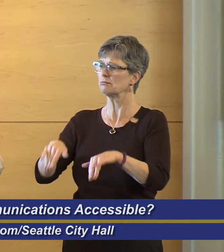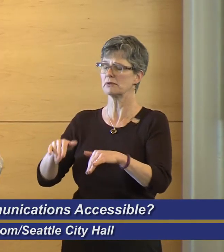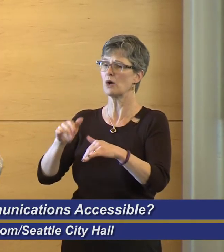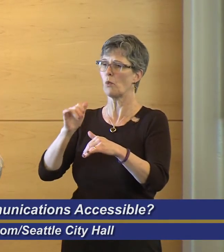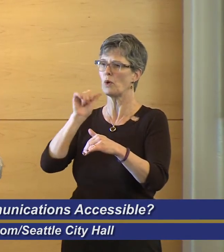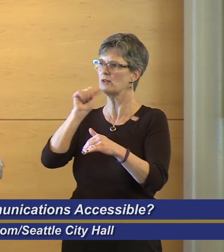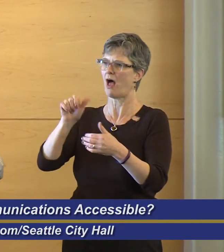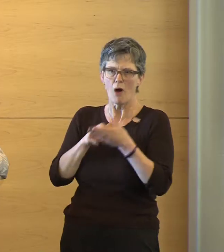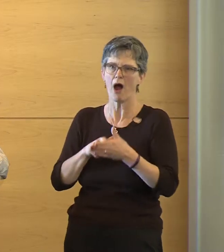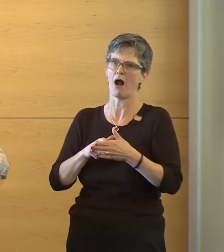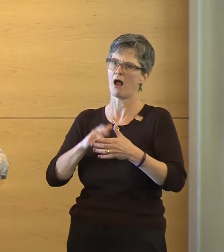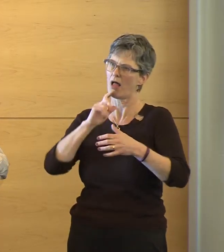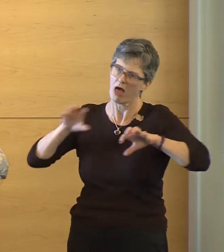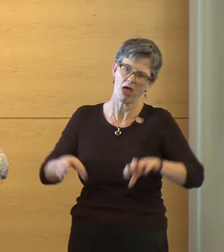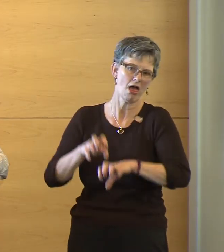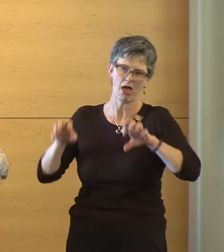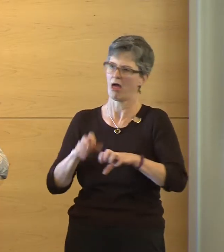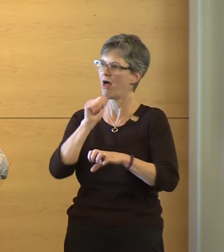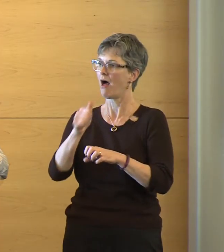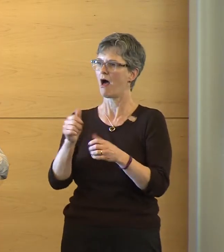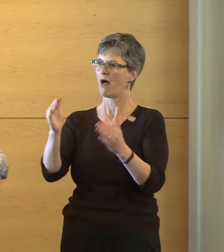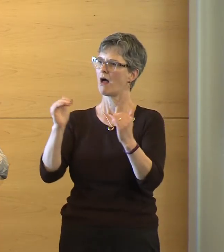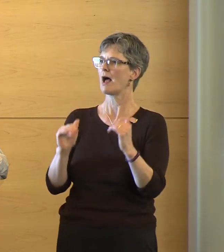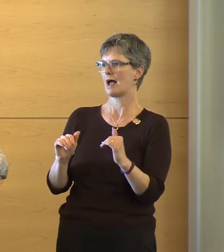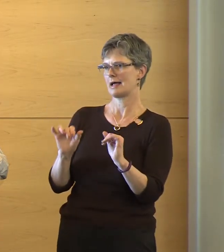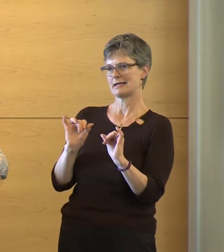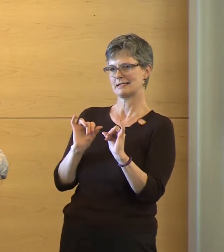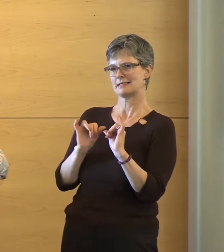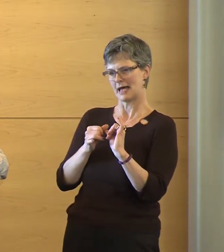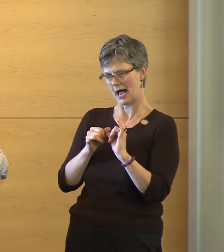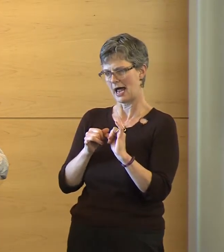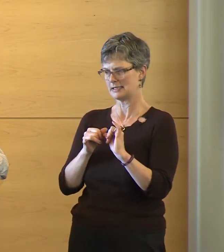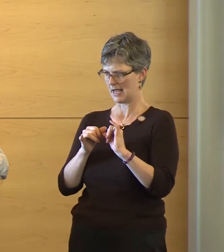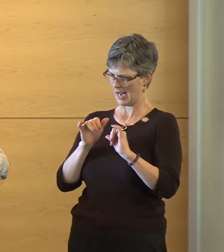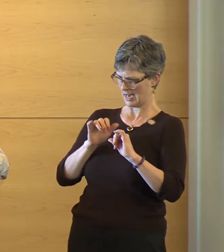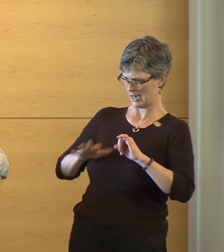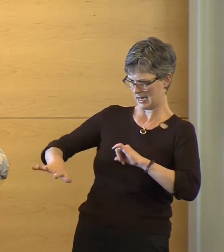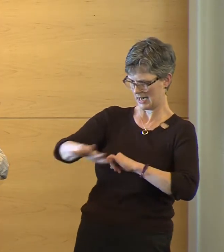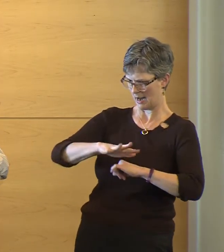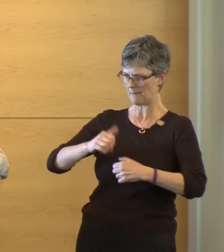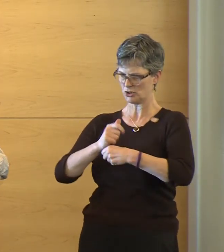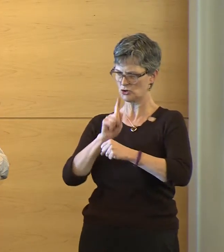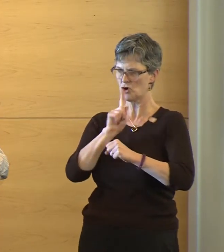and size for approach and use. Those are, and certainly,